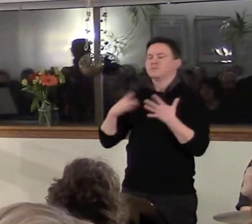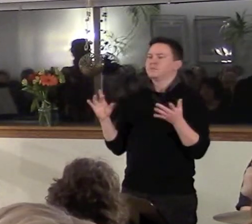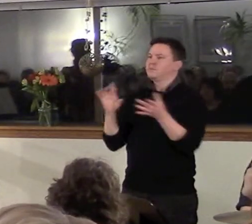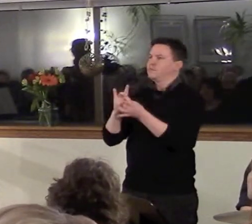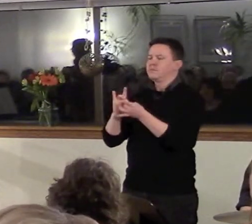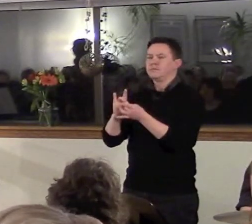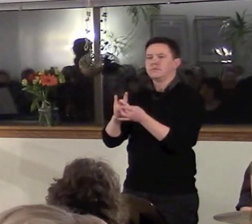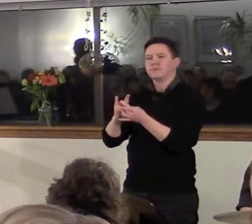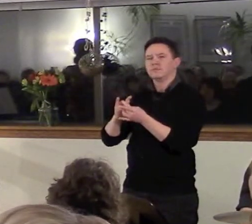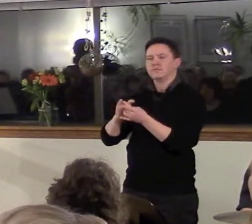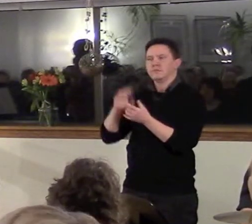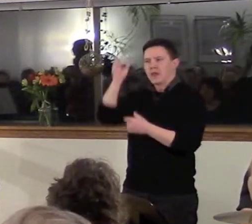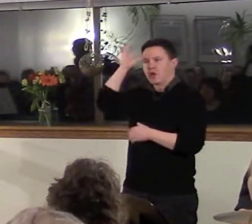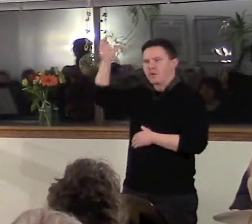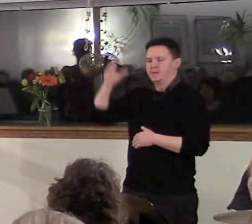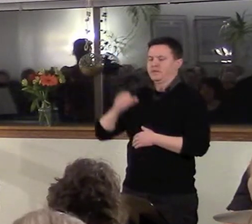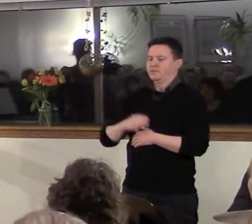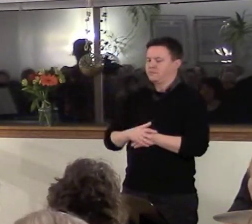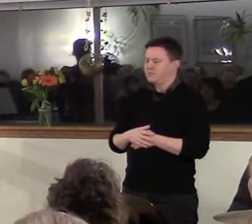think of a mother